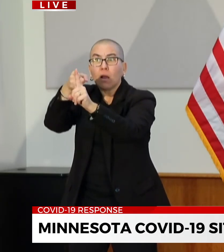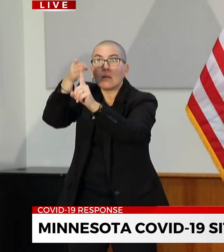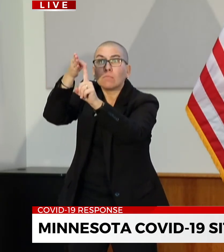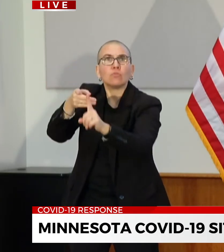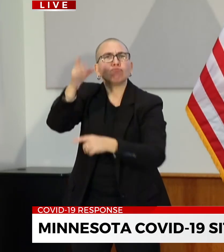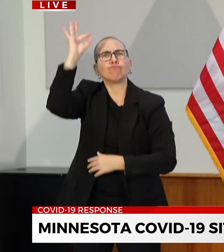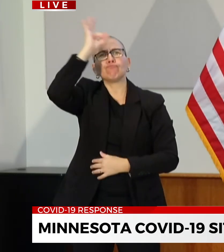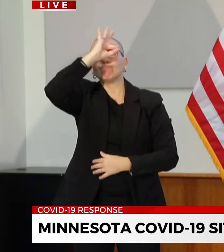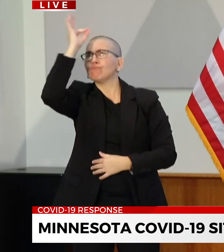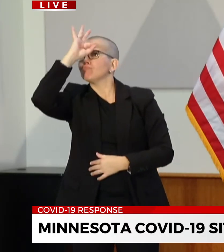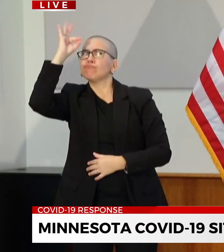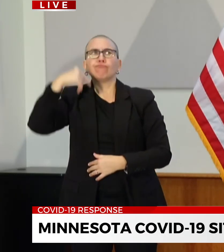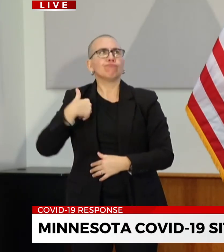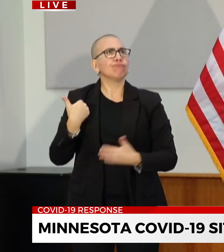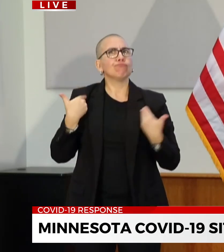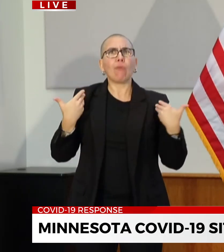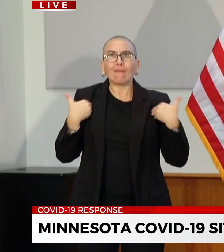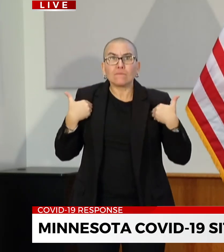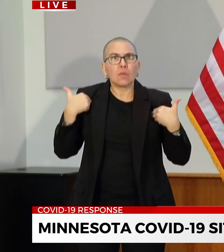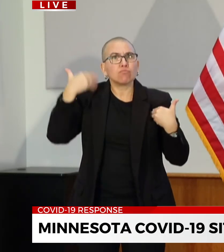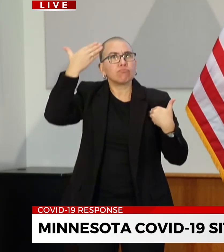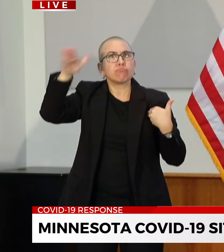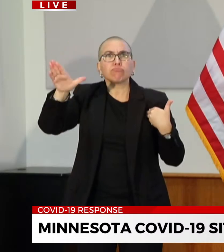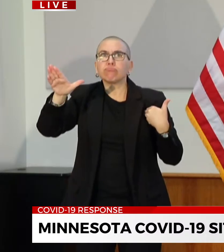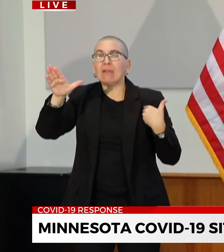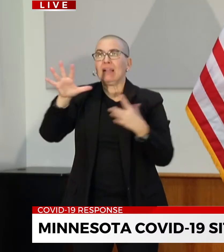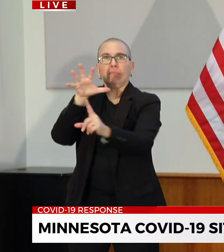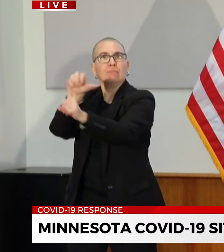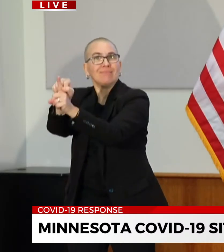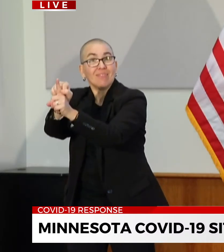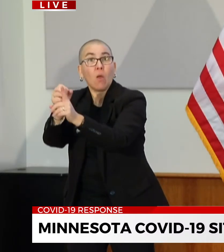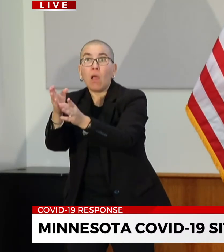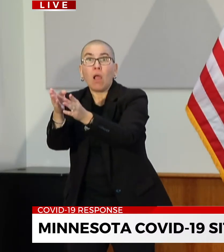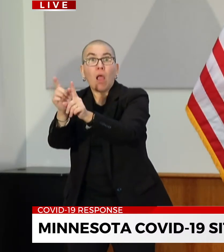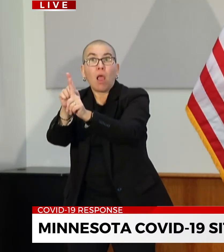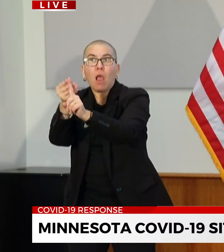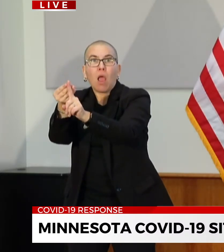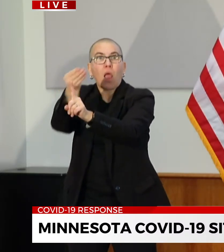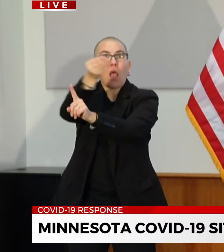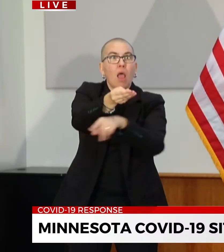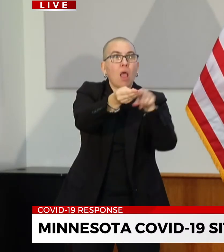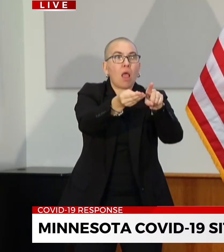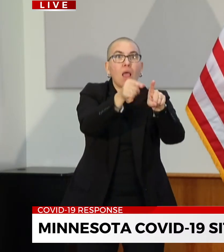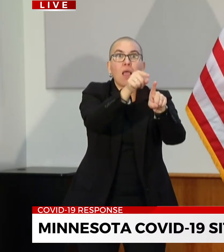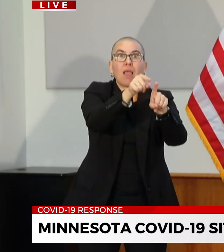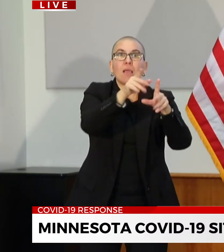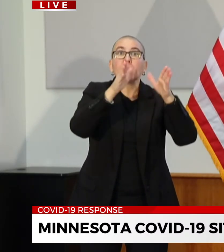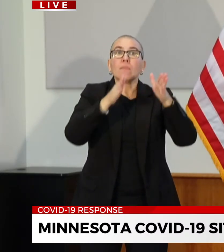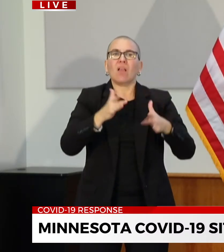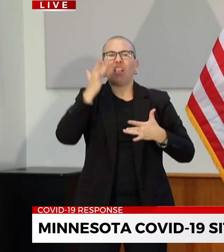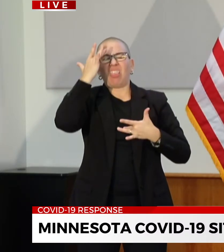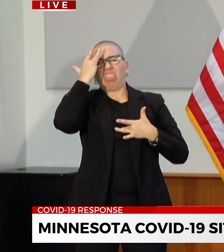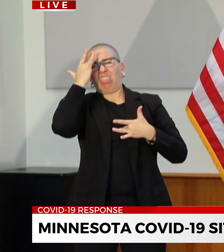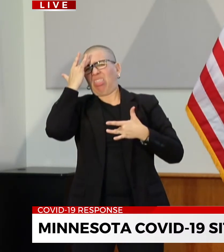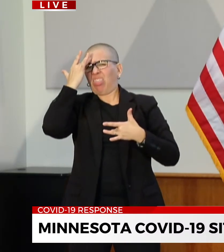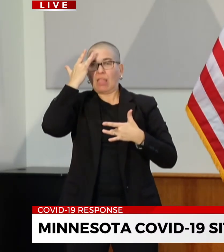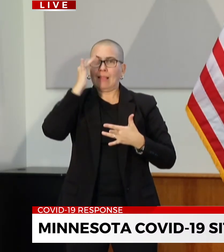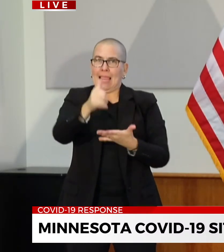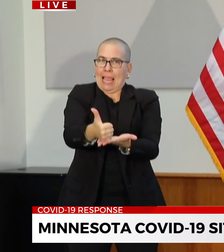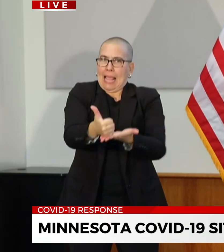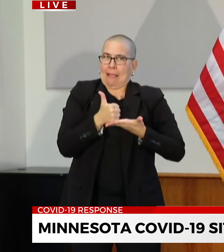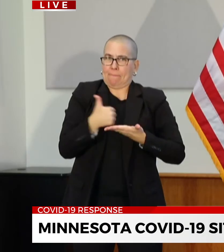for people to be ill before they get tested. And so that's certainly driving up the test